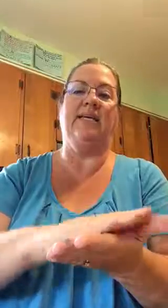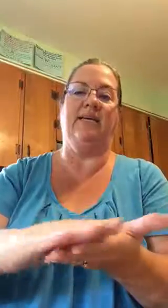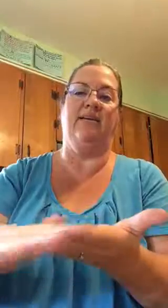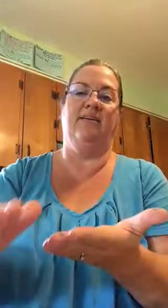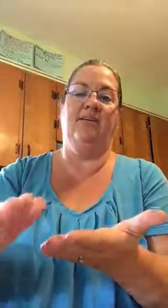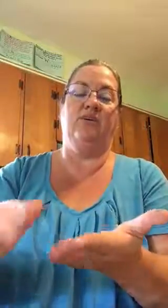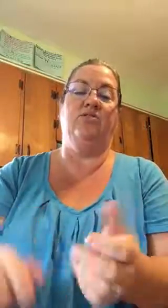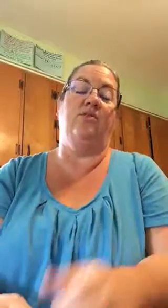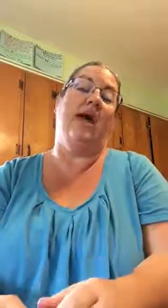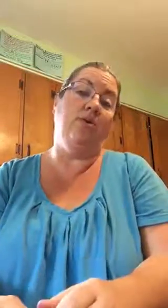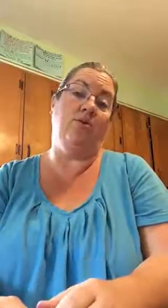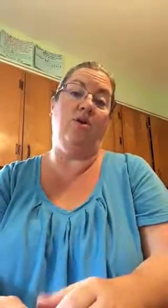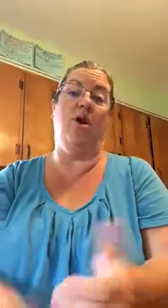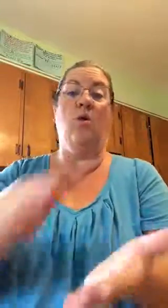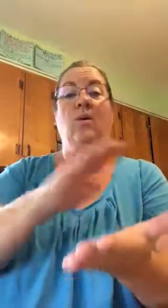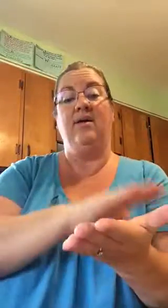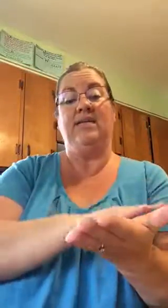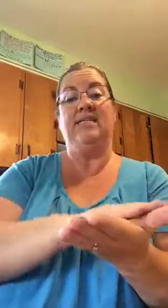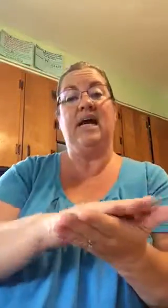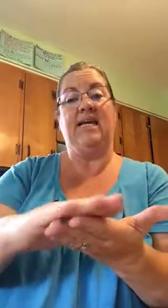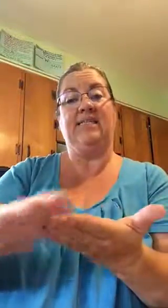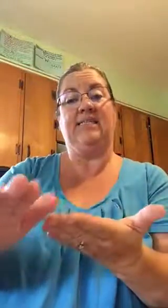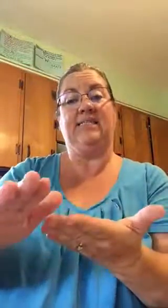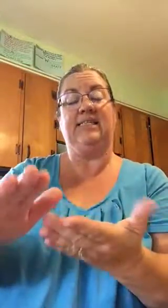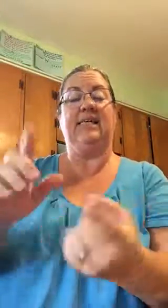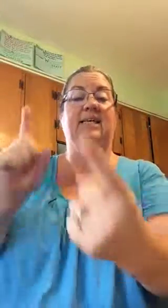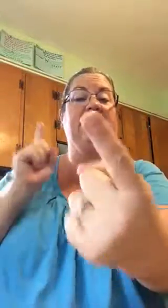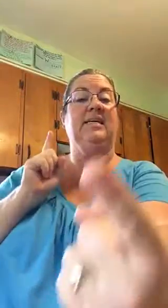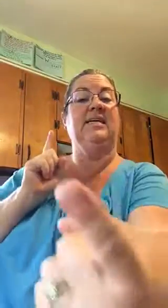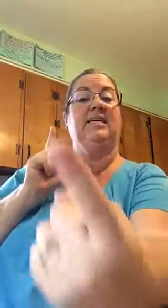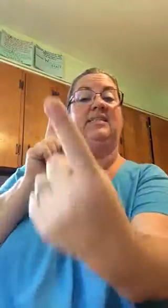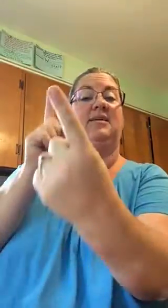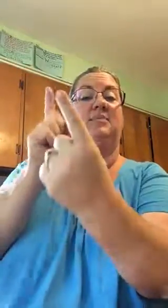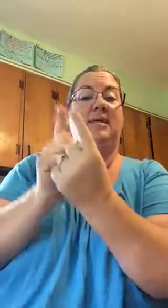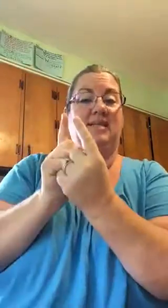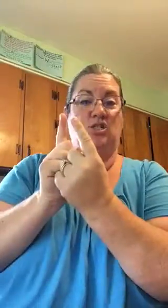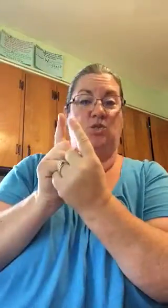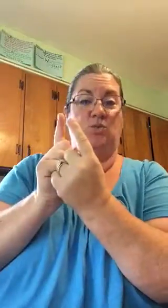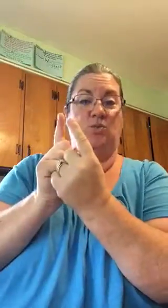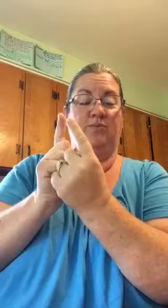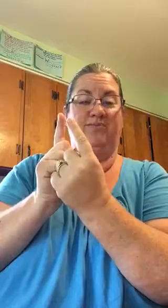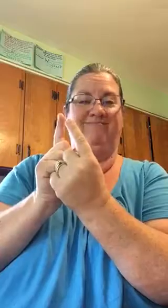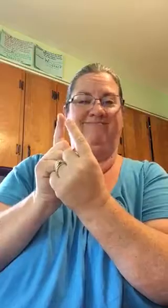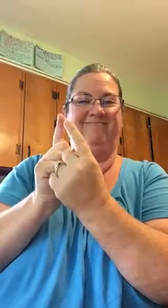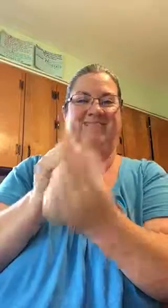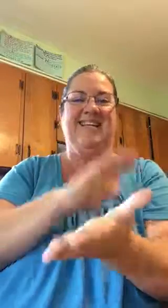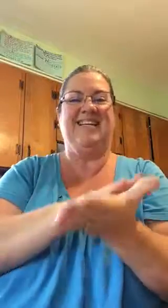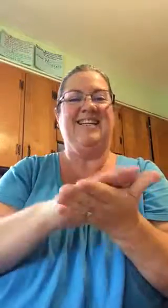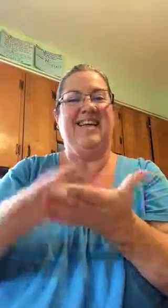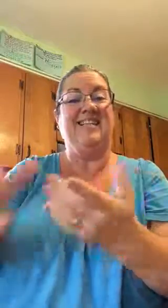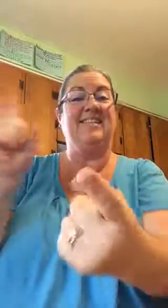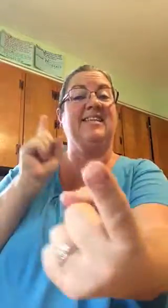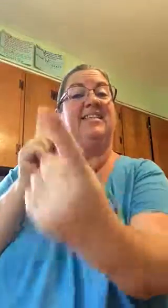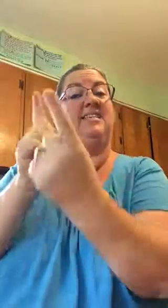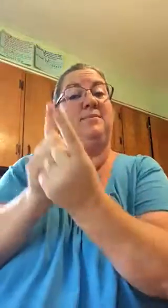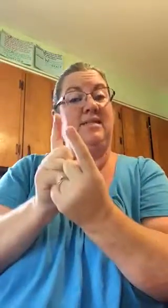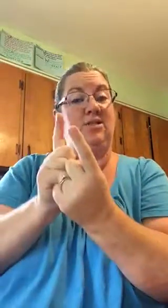clean. So now you know, nice to meet you. Nice to meet you.